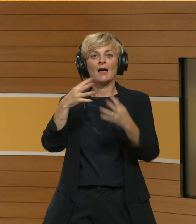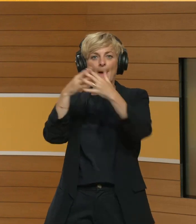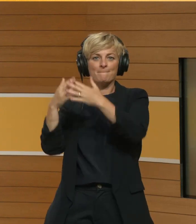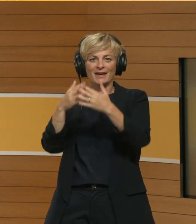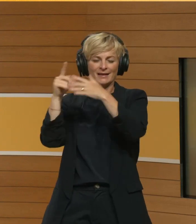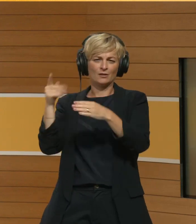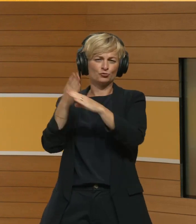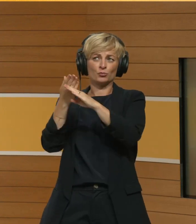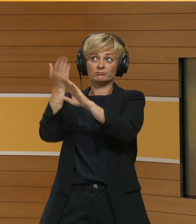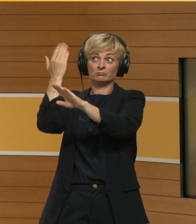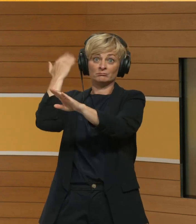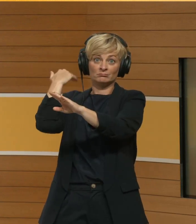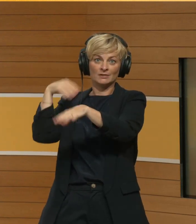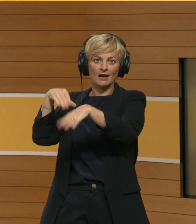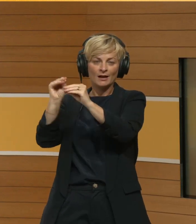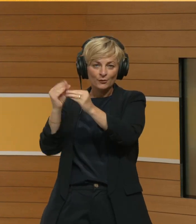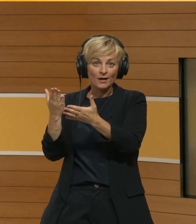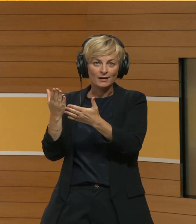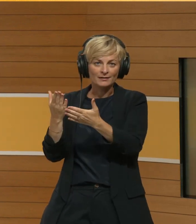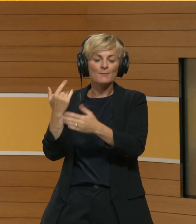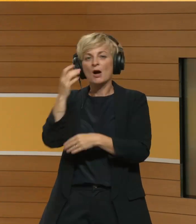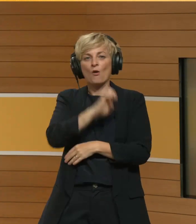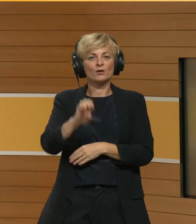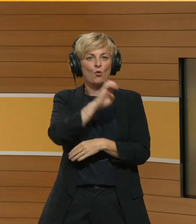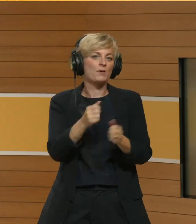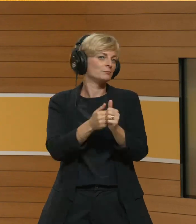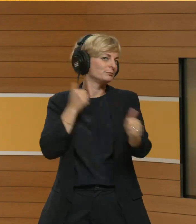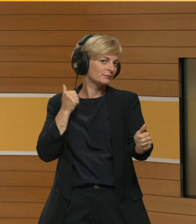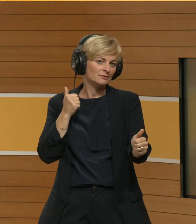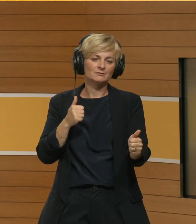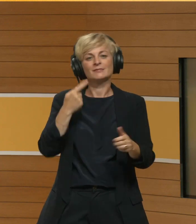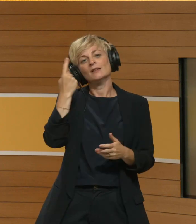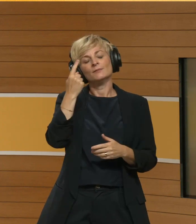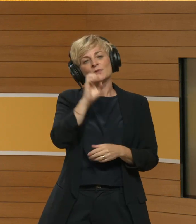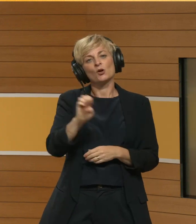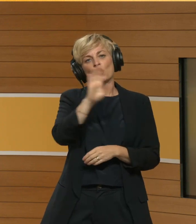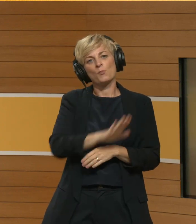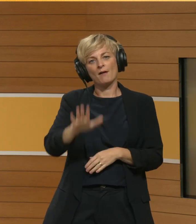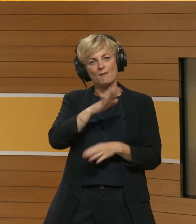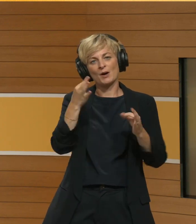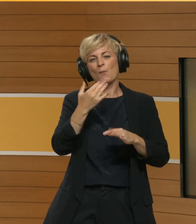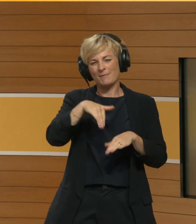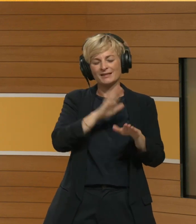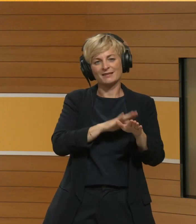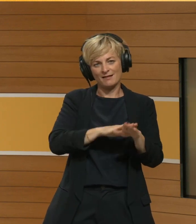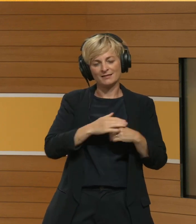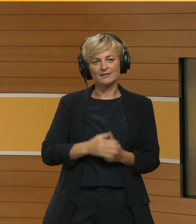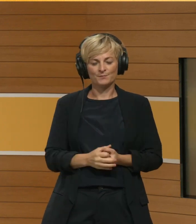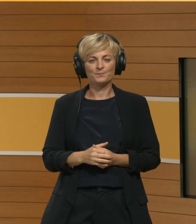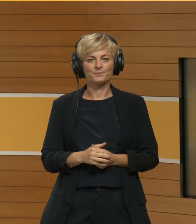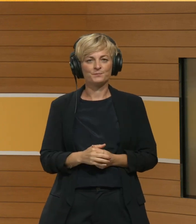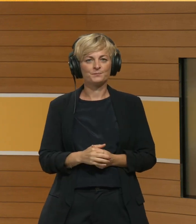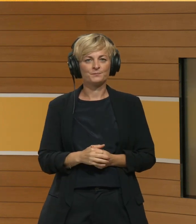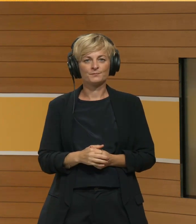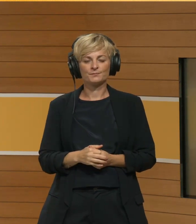even more, even longer. But those are the two limitations that are essential, I would say. Its first part is the